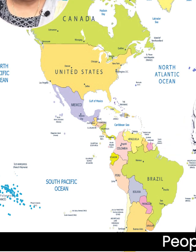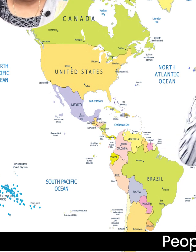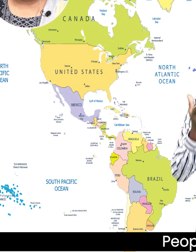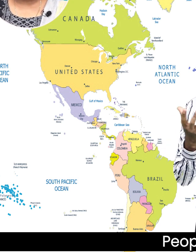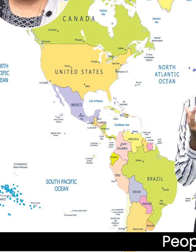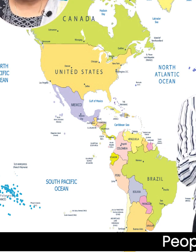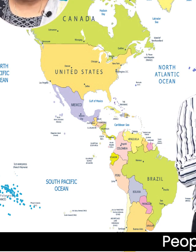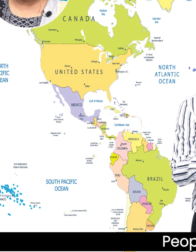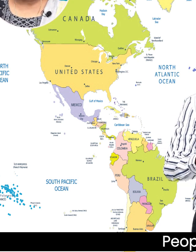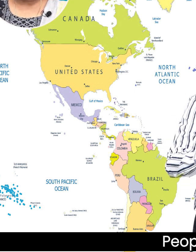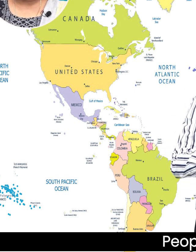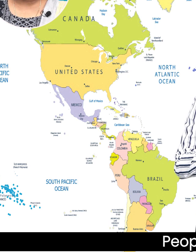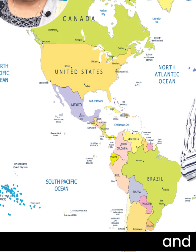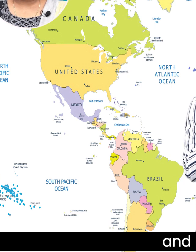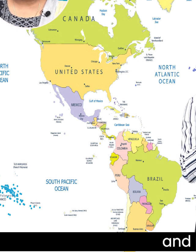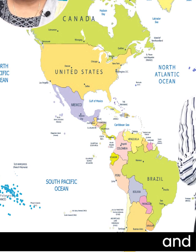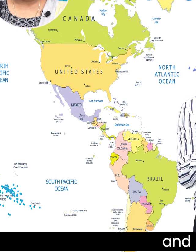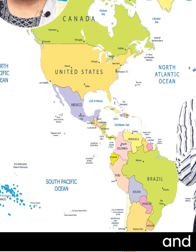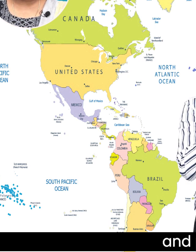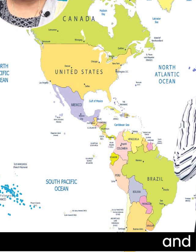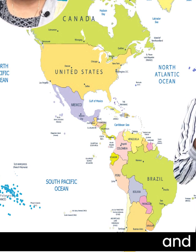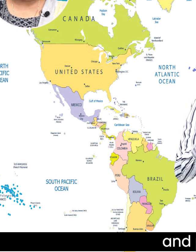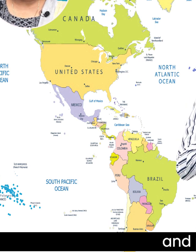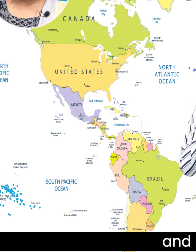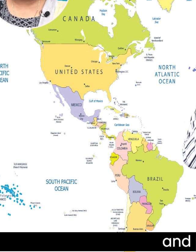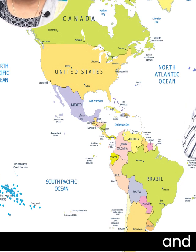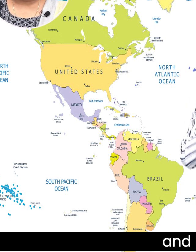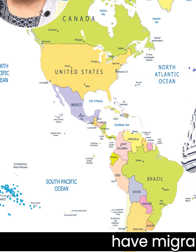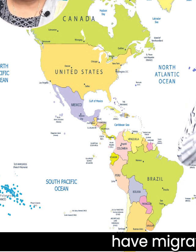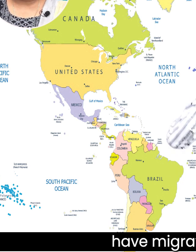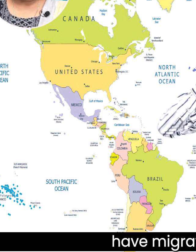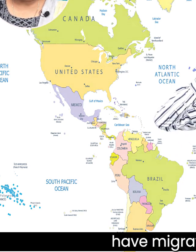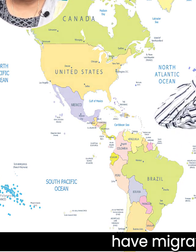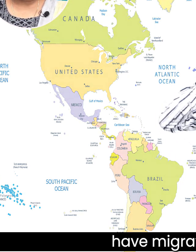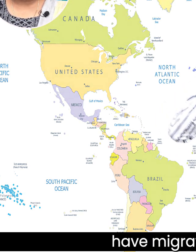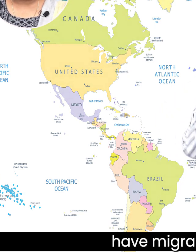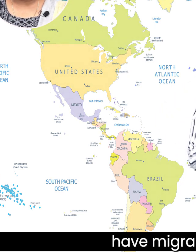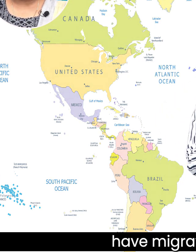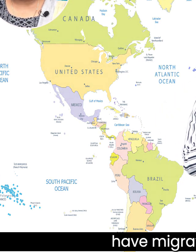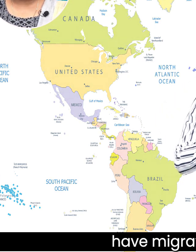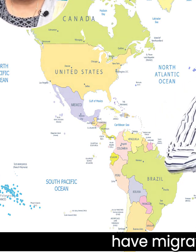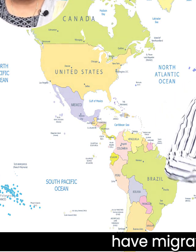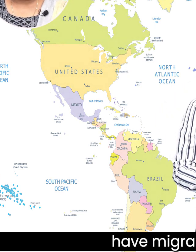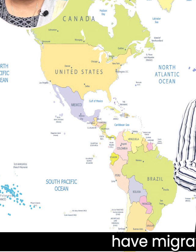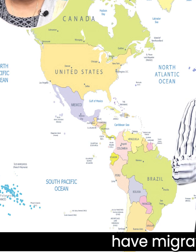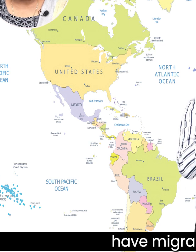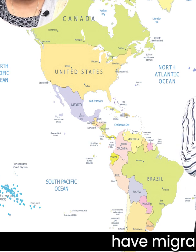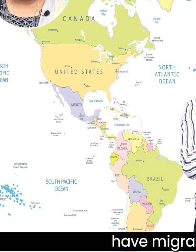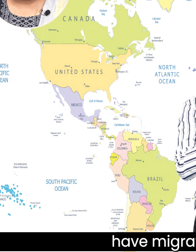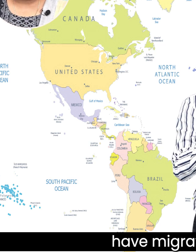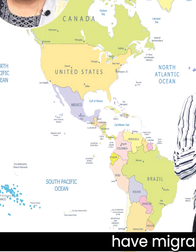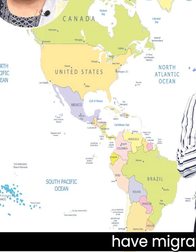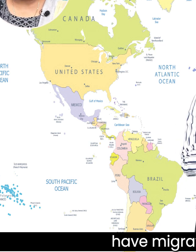People with technical skills and professional expertise have migrated to countries such